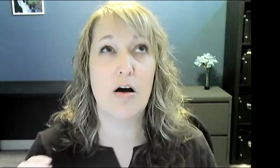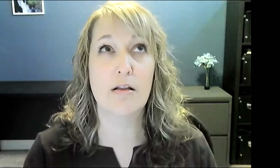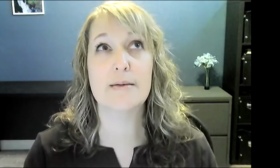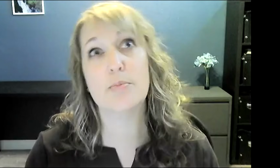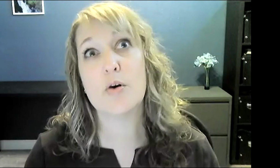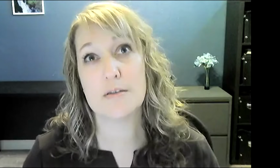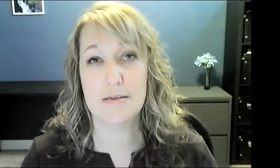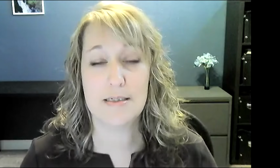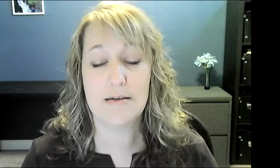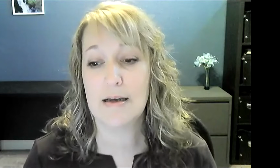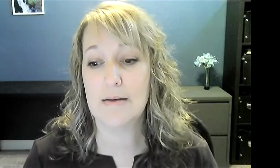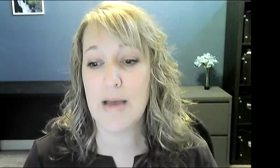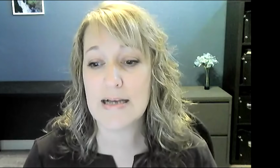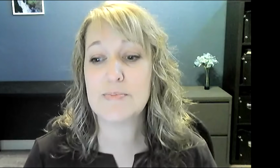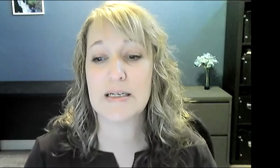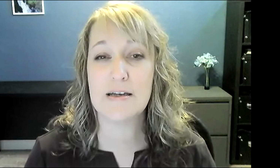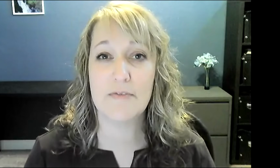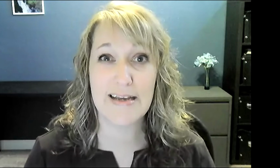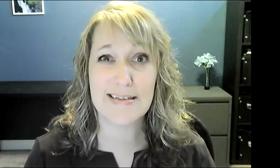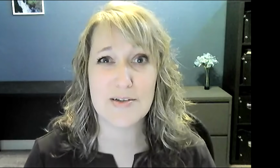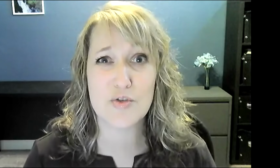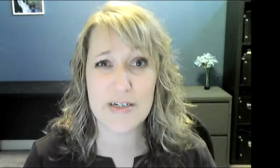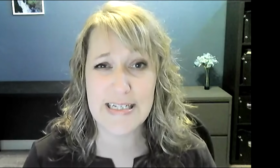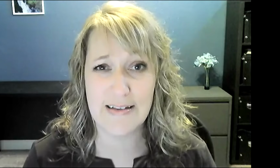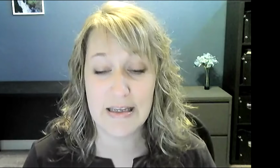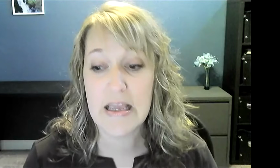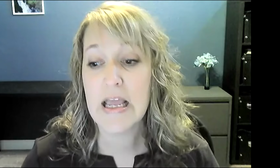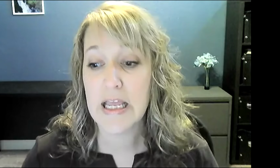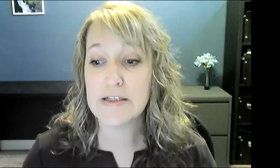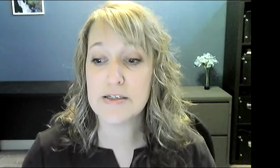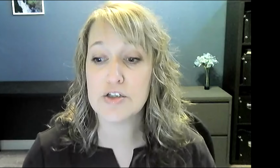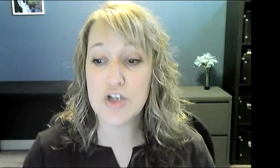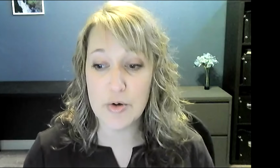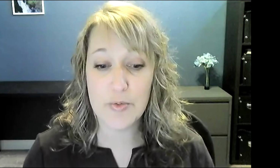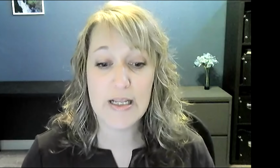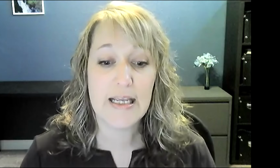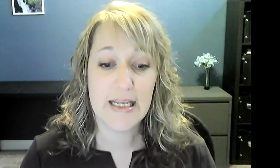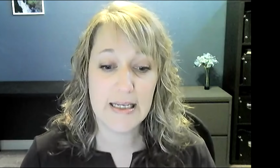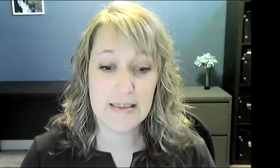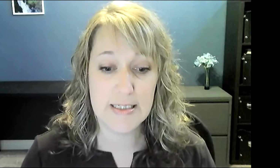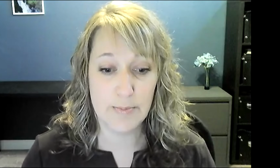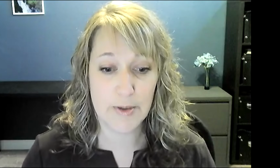all important aspect of ASL storytelling is shown in Timber.